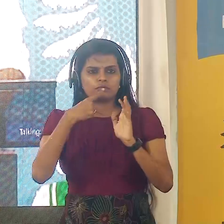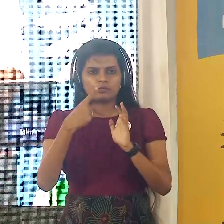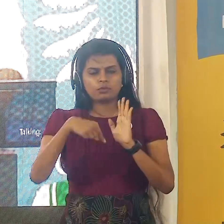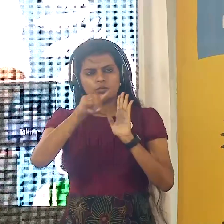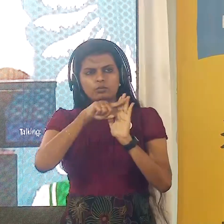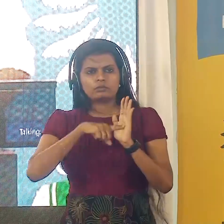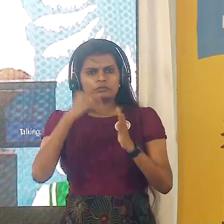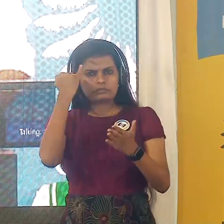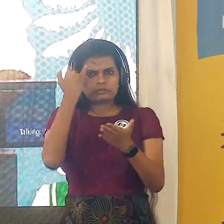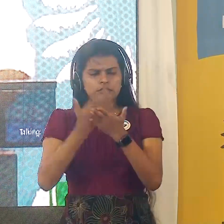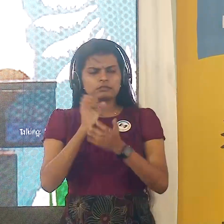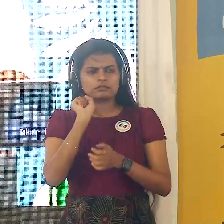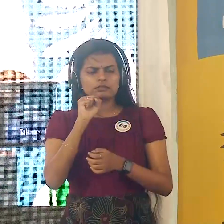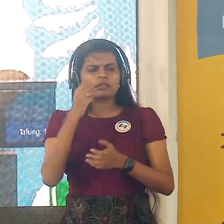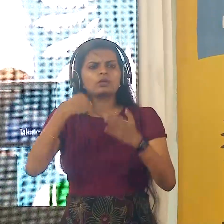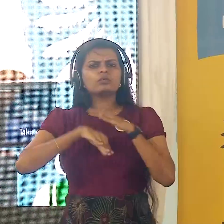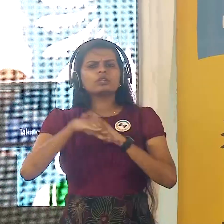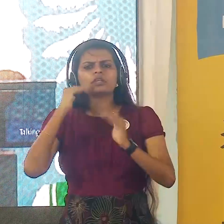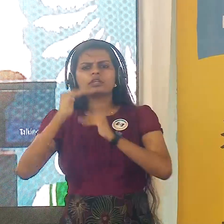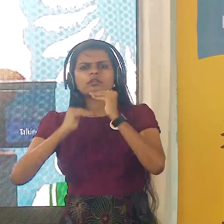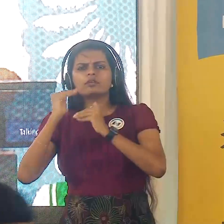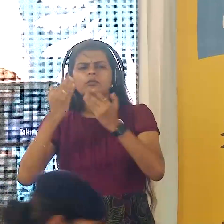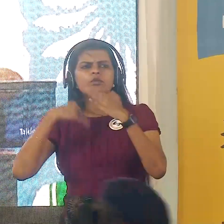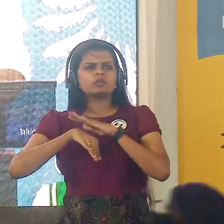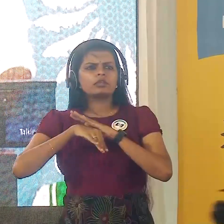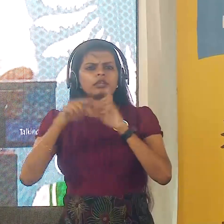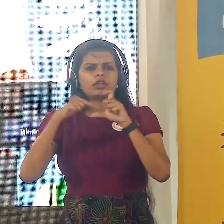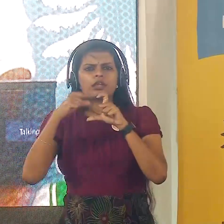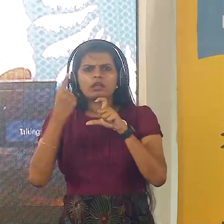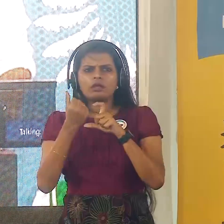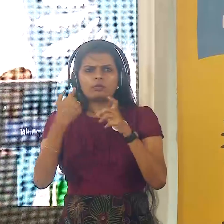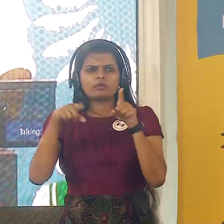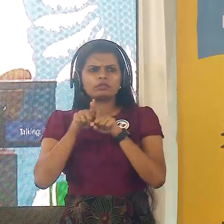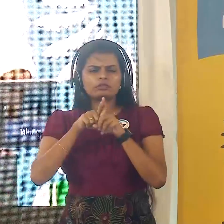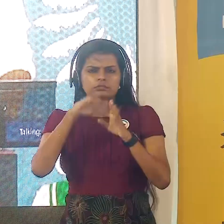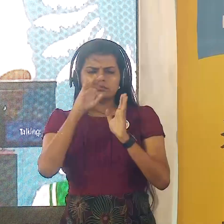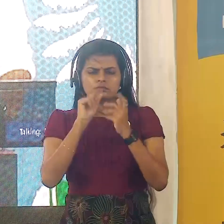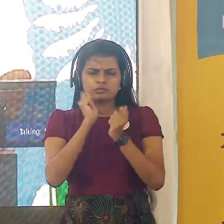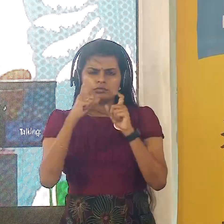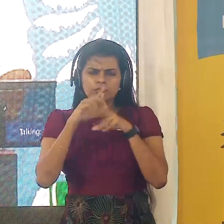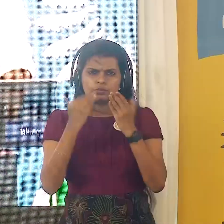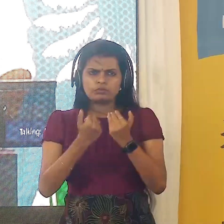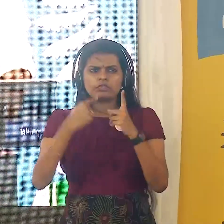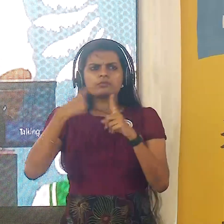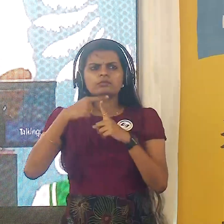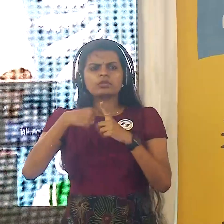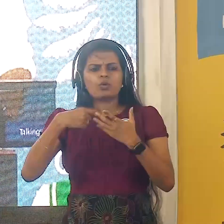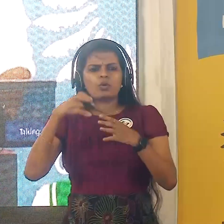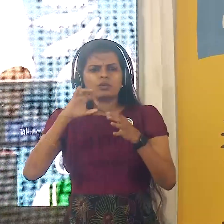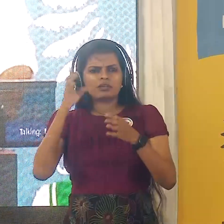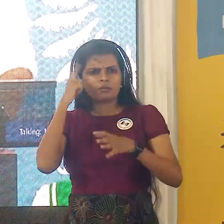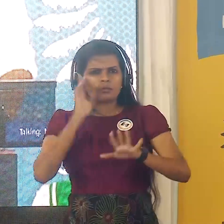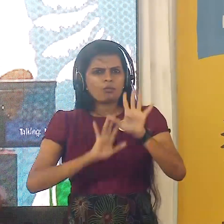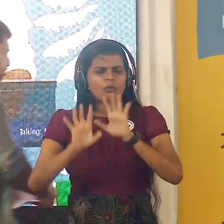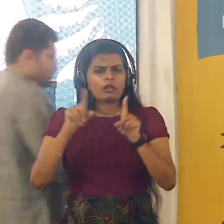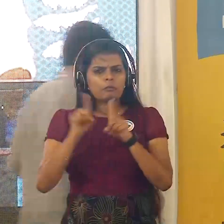prescriptions you suggested, do you think development of gig economy and its extension to organized sector will improve